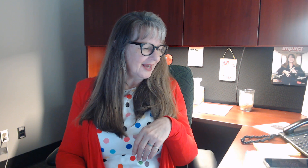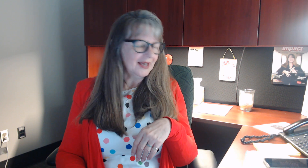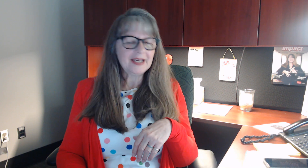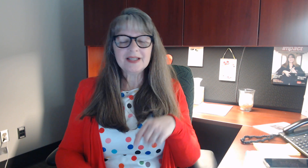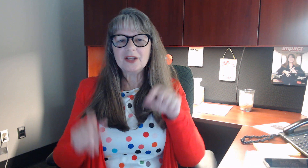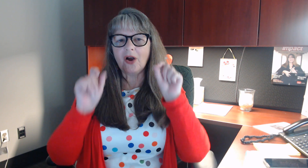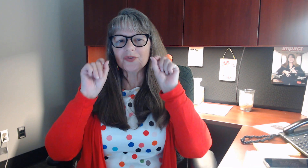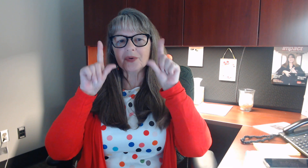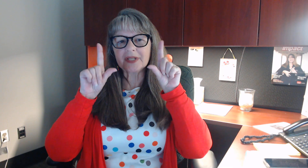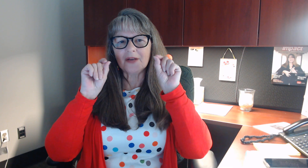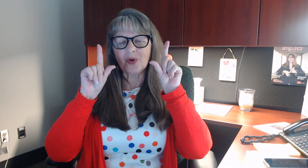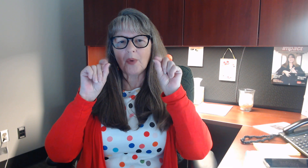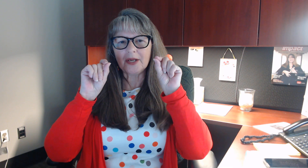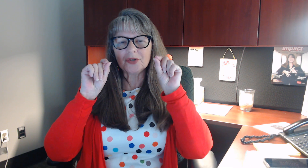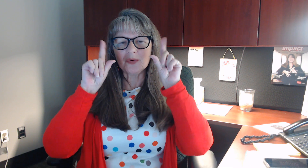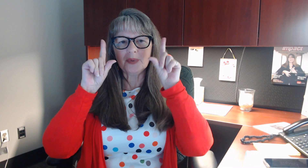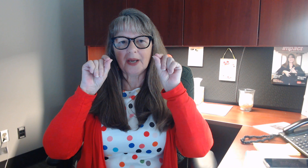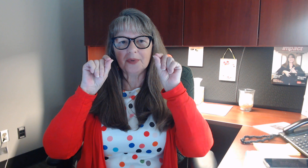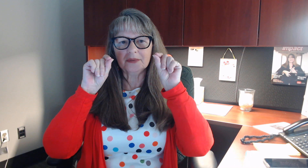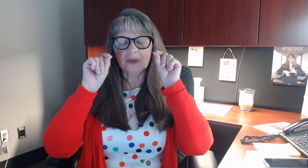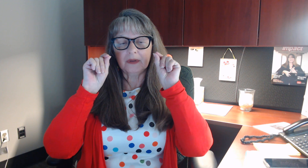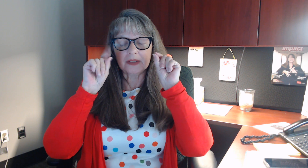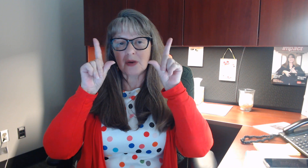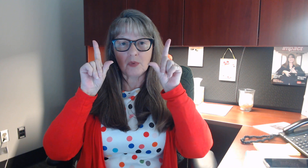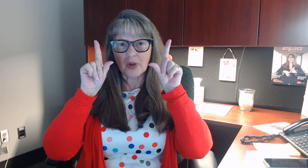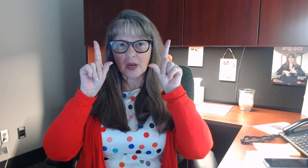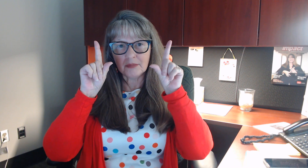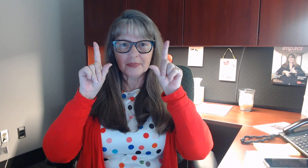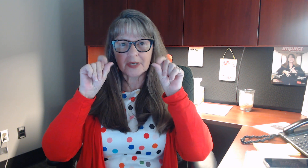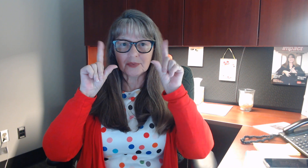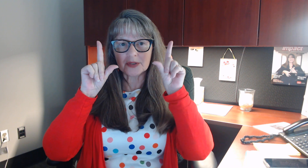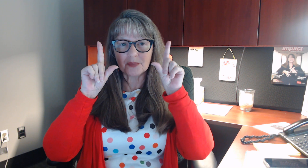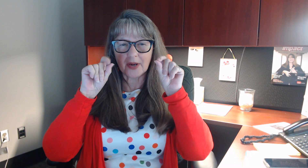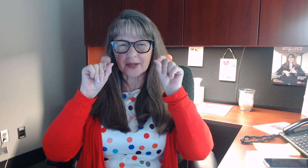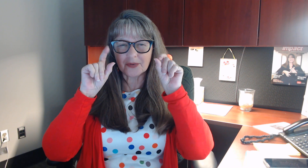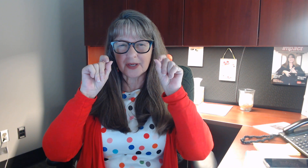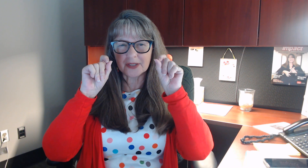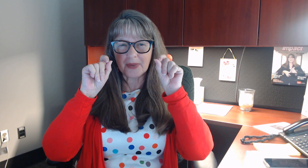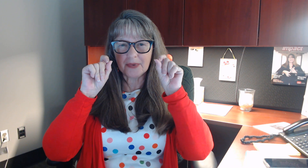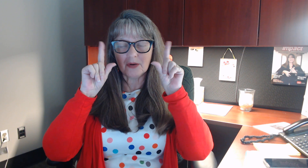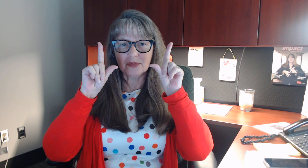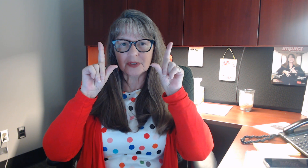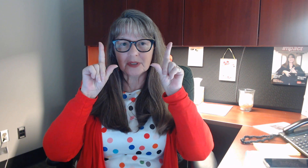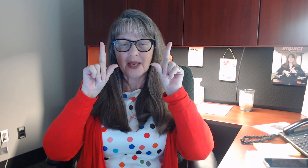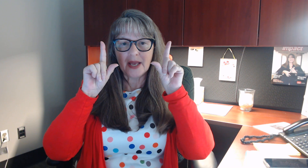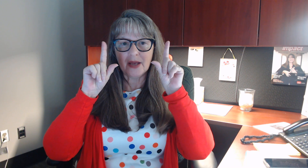And also, it's kind of an awake too, but I wouldn't. It's I woke up. It's not really a surprise, right? It's baby O to L's,